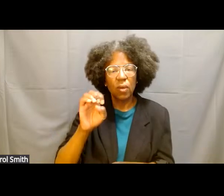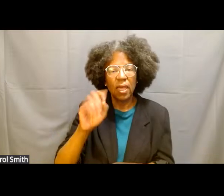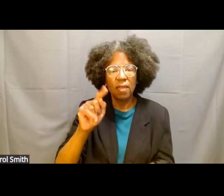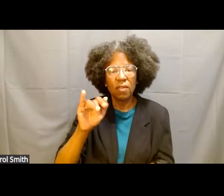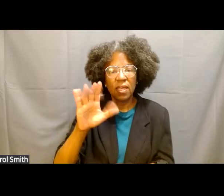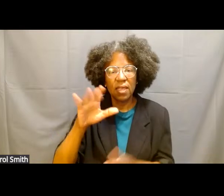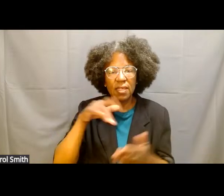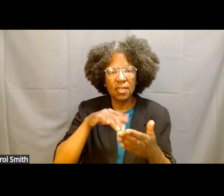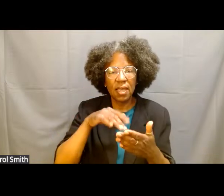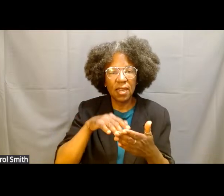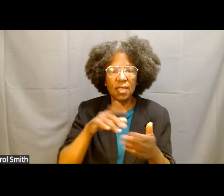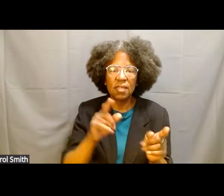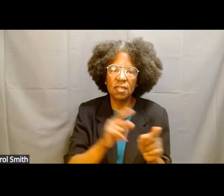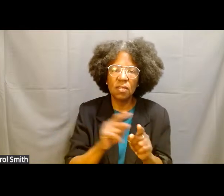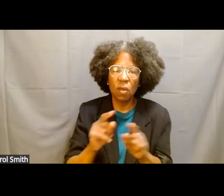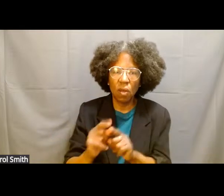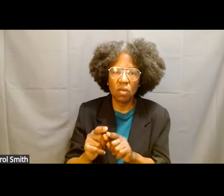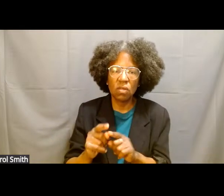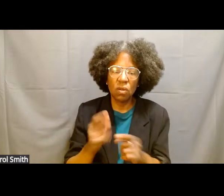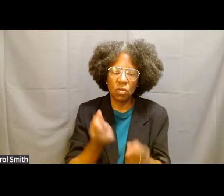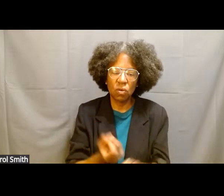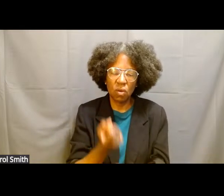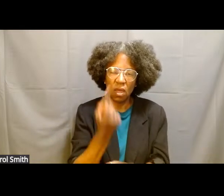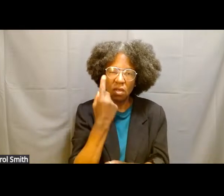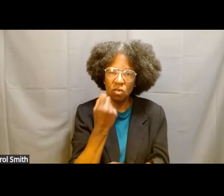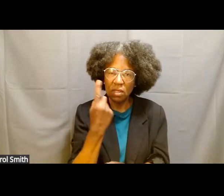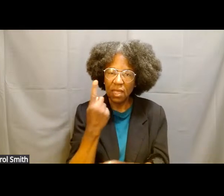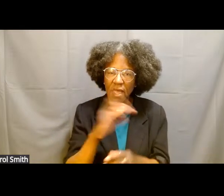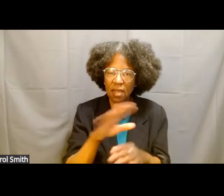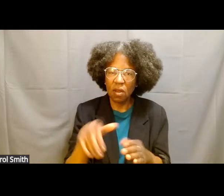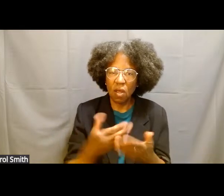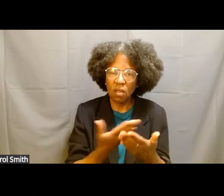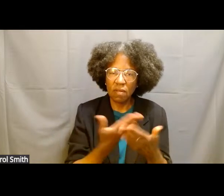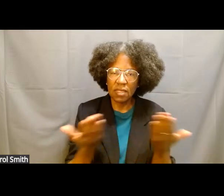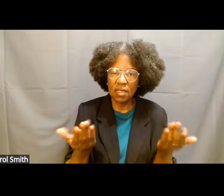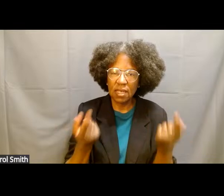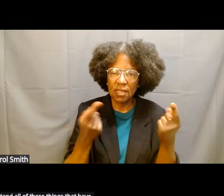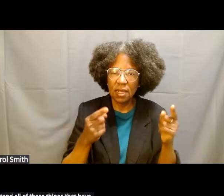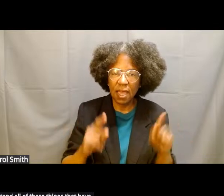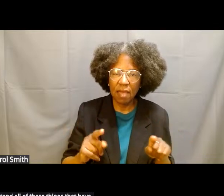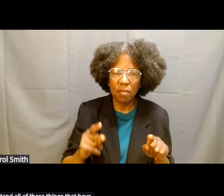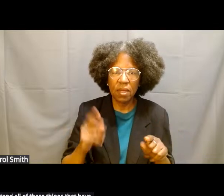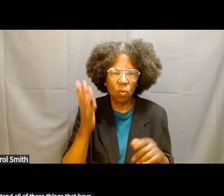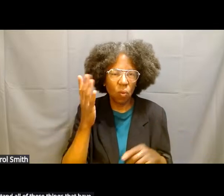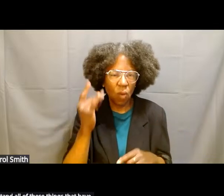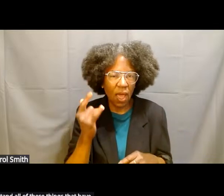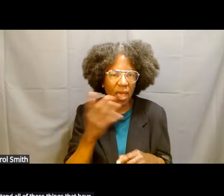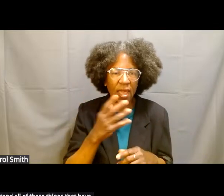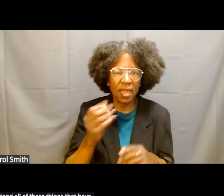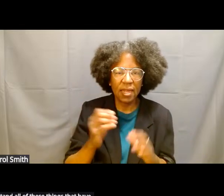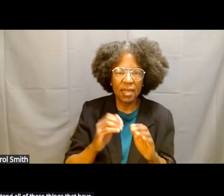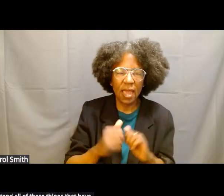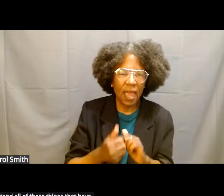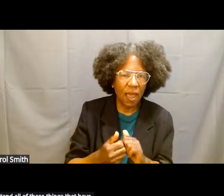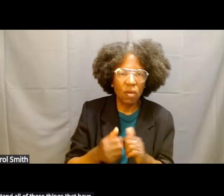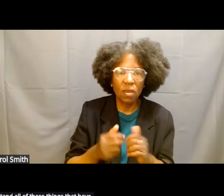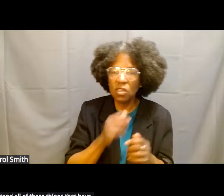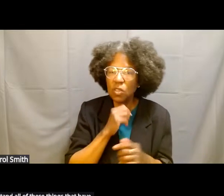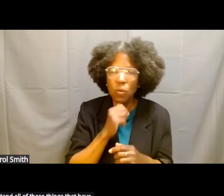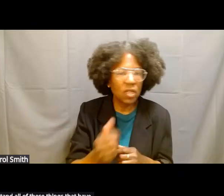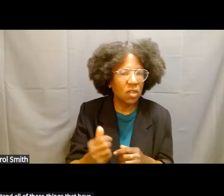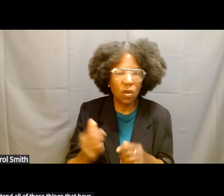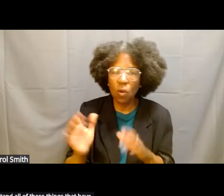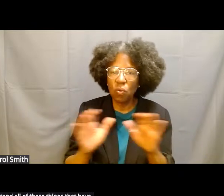to understand all of these things that have happened and why and how we don't repeat that.